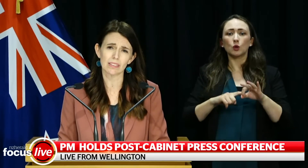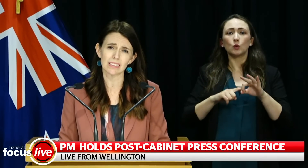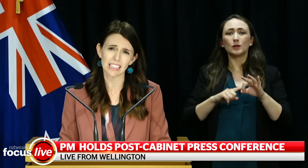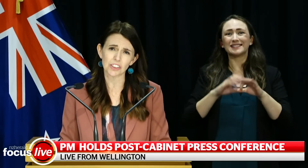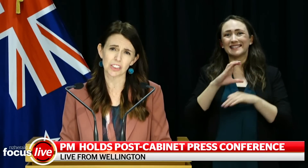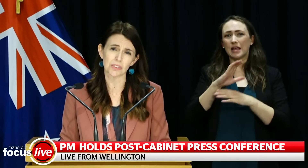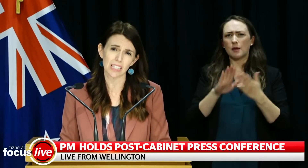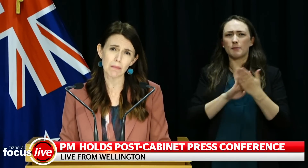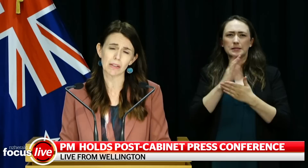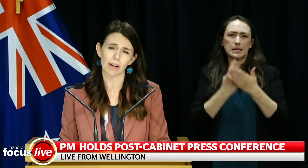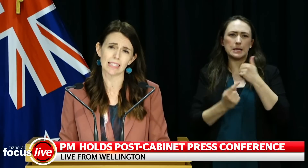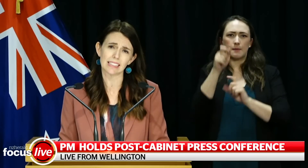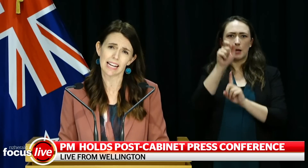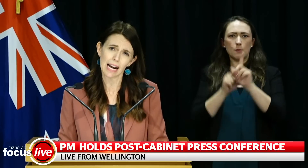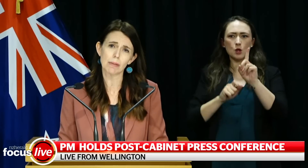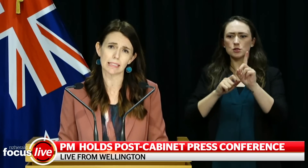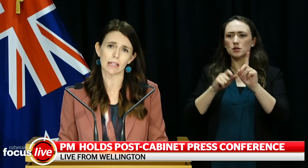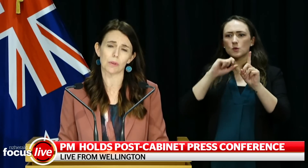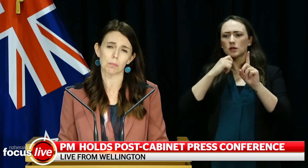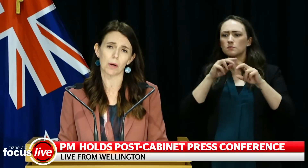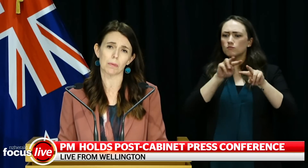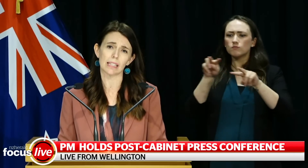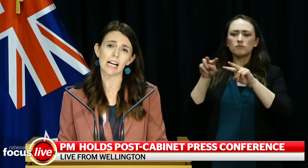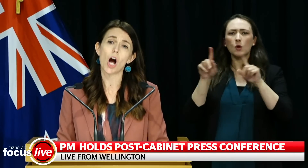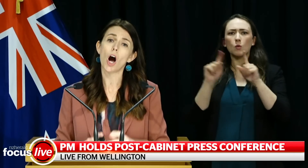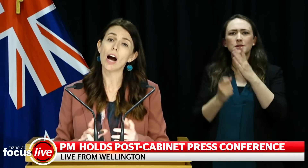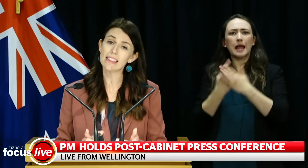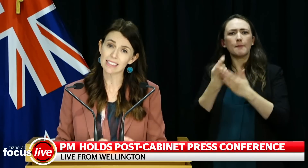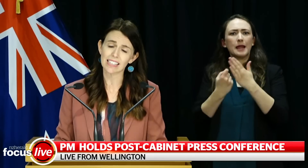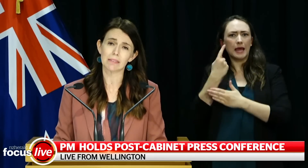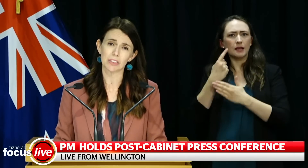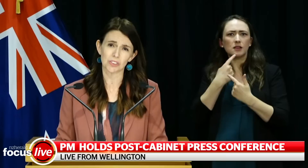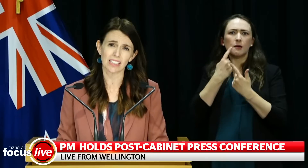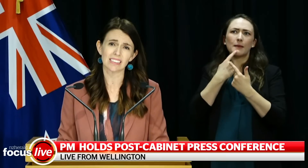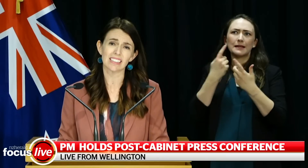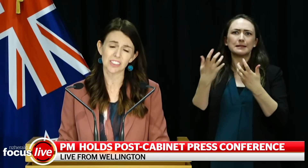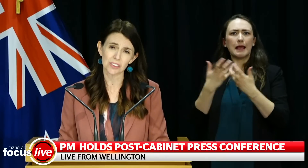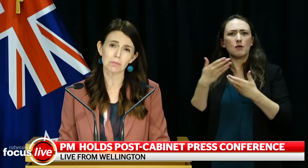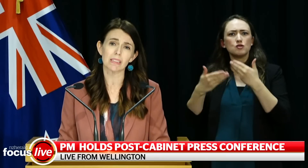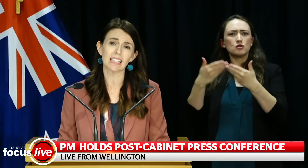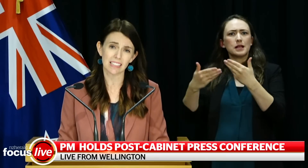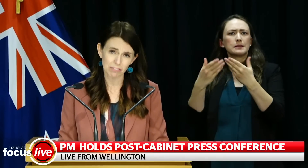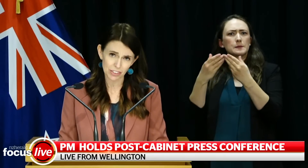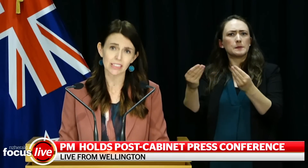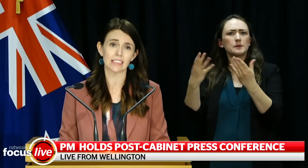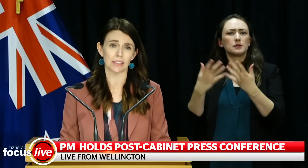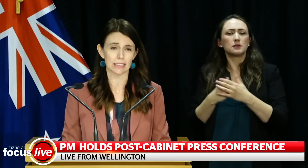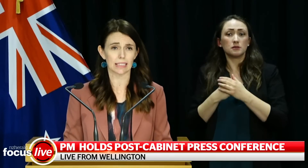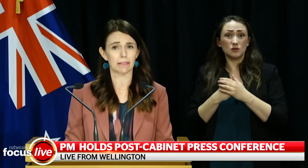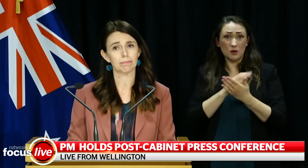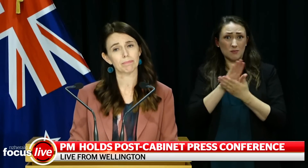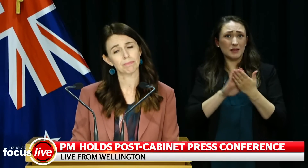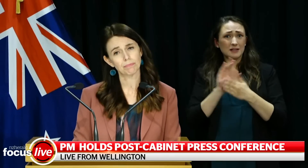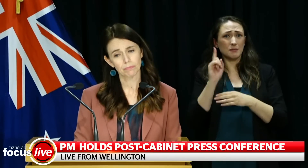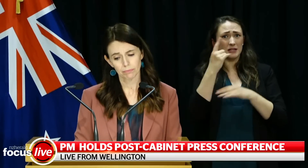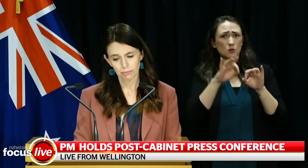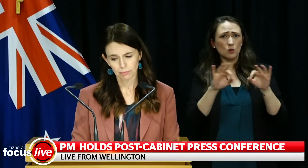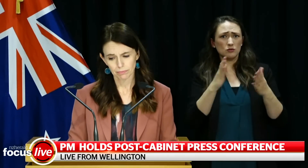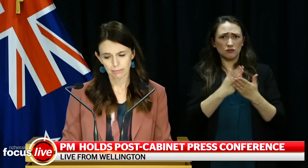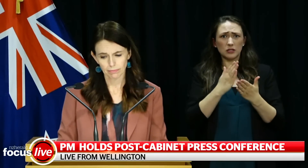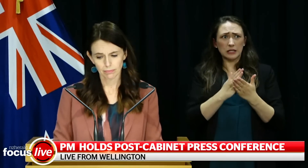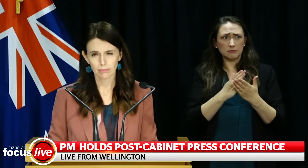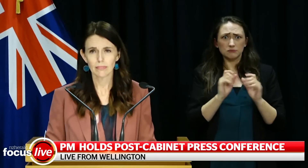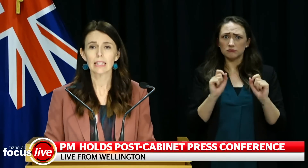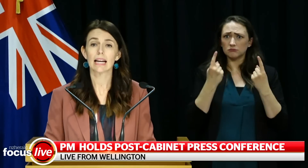sure that when such issues are being raised, that they are being dealt with appropriately. I think that demonstrates that the issues have been taken very seriously. These people are